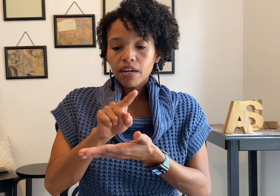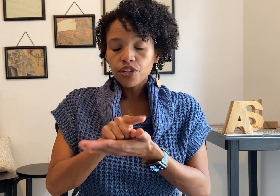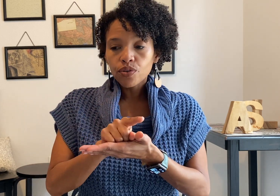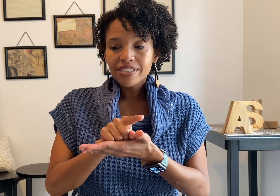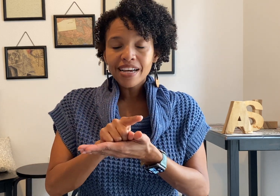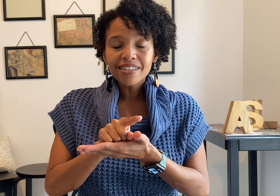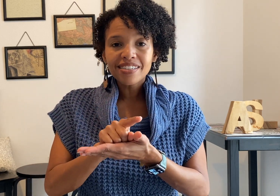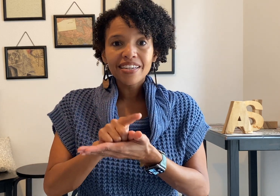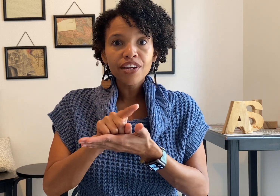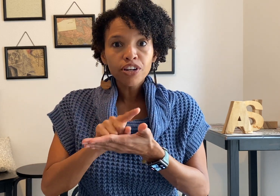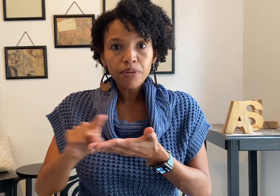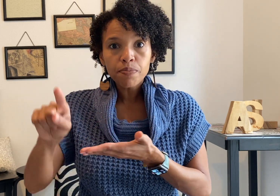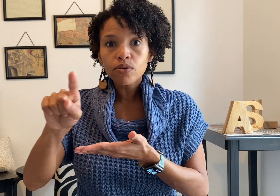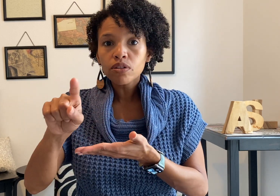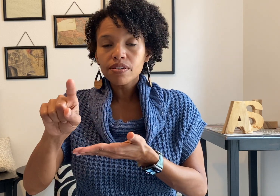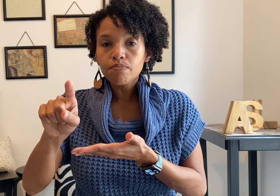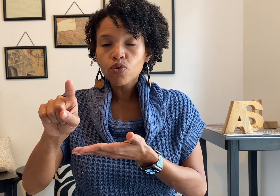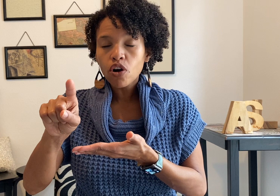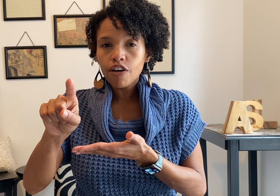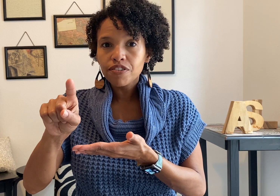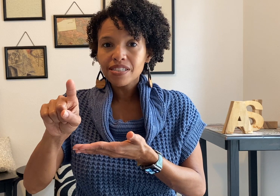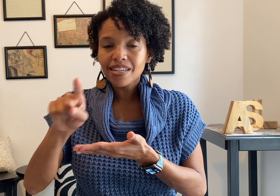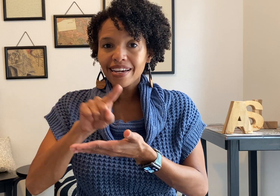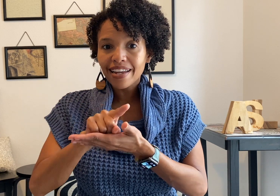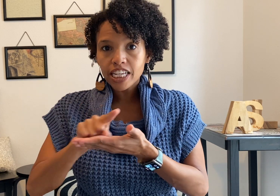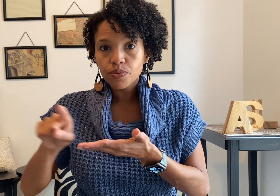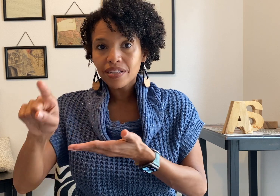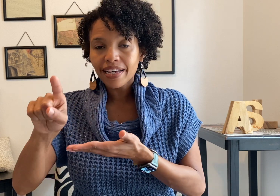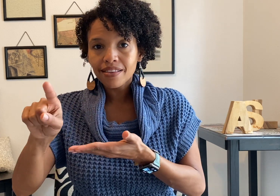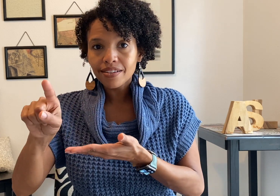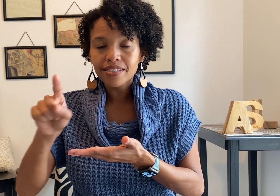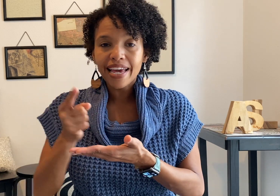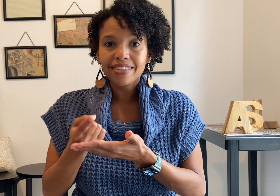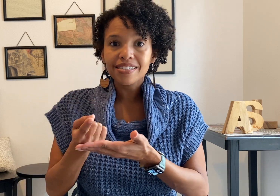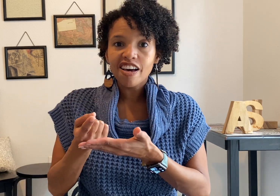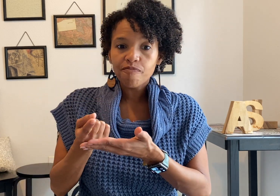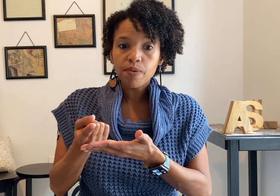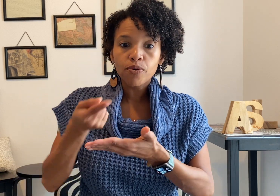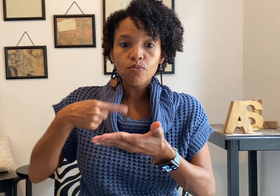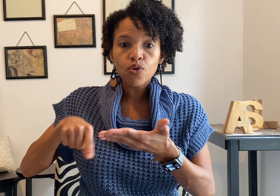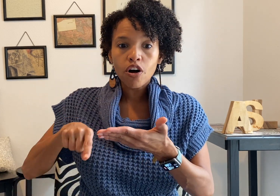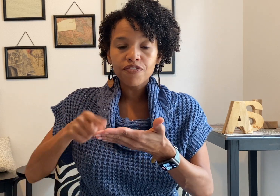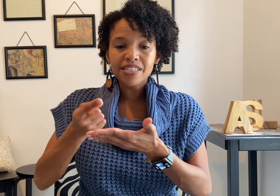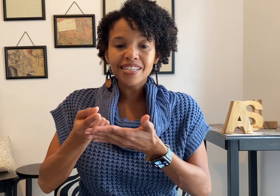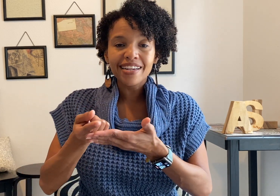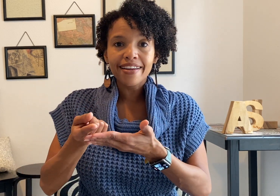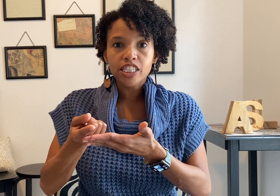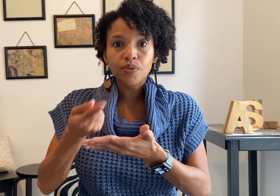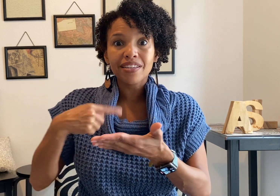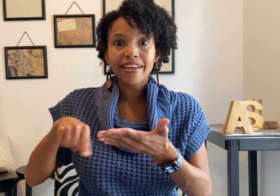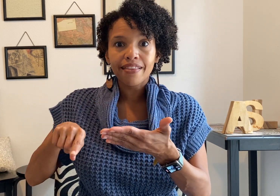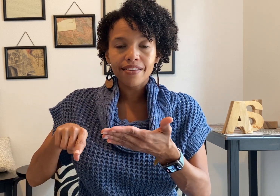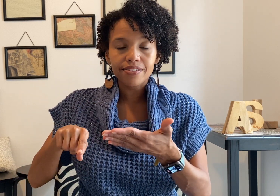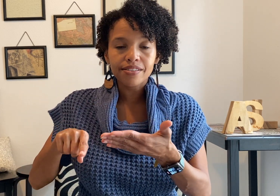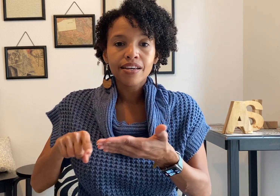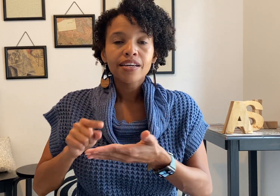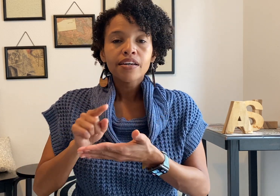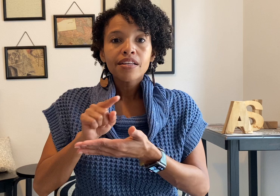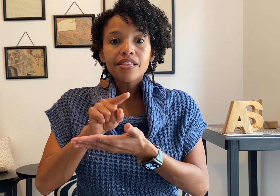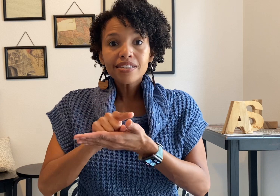You tend to see hearing people more often sign next week like this, and deaf people more often sign next week like this. This